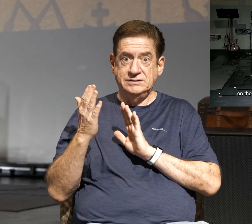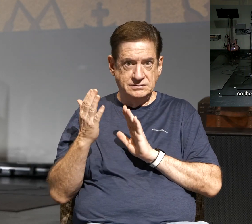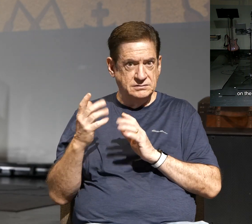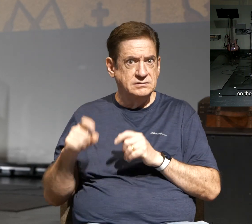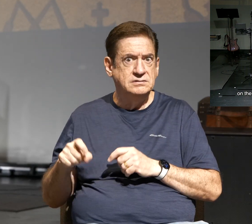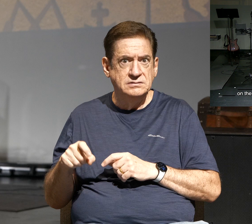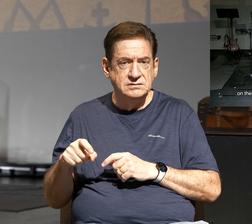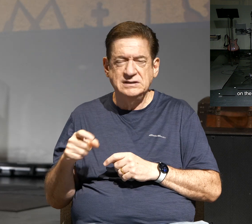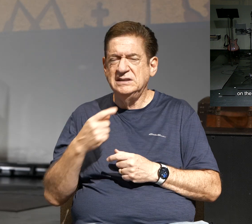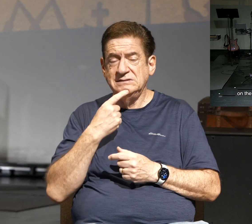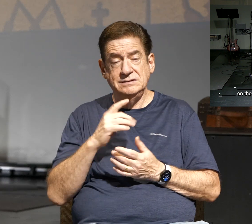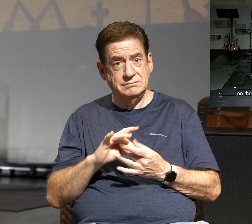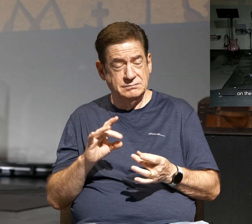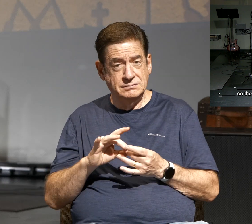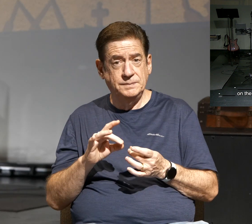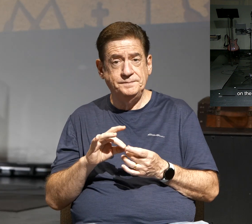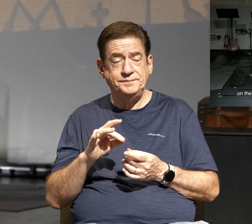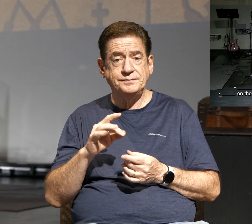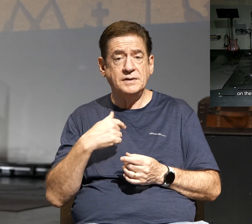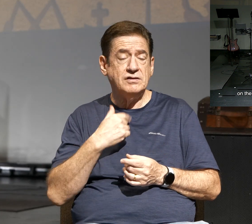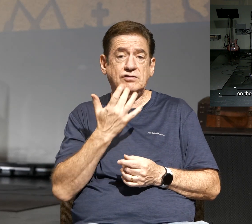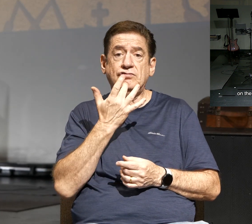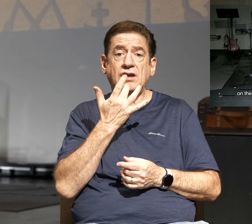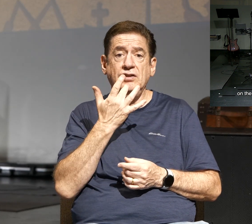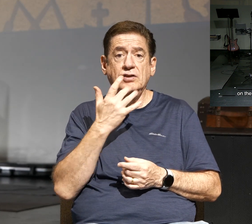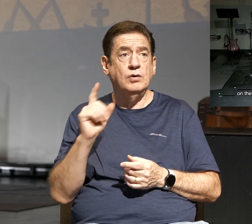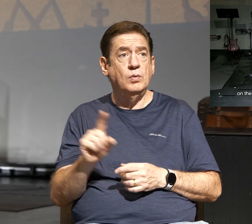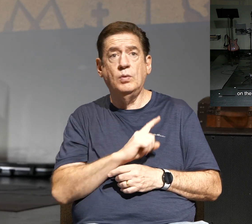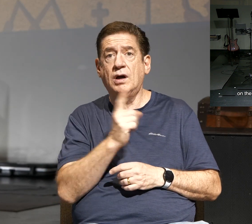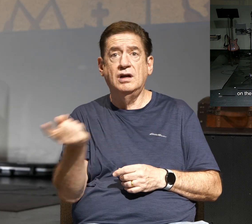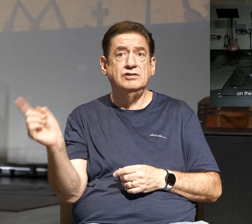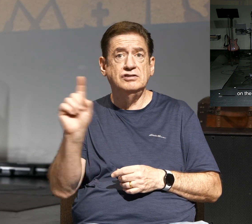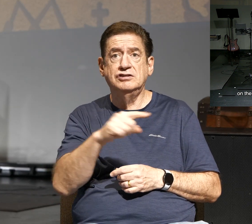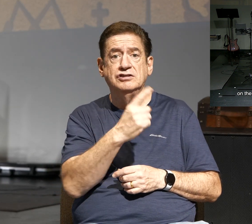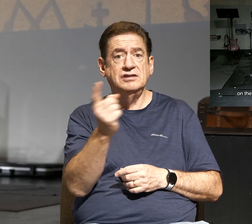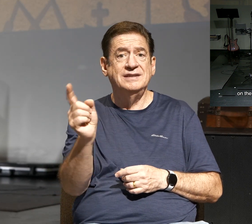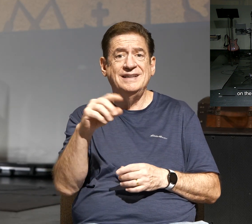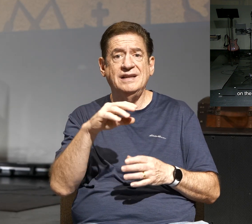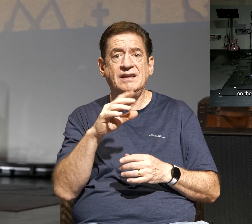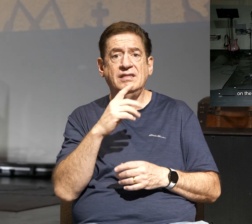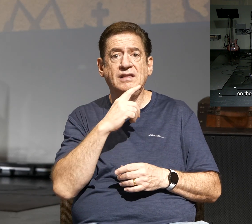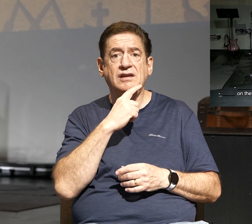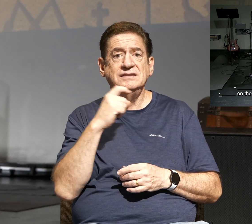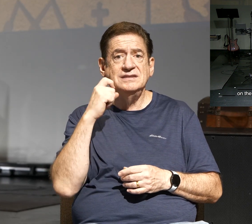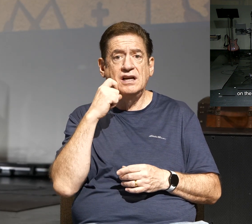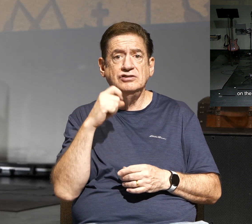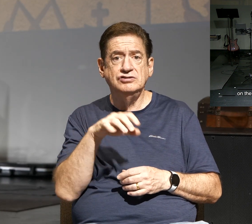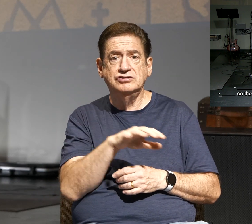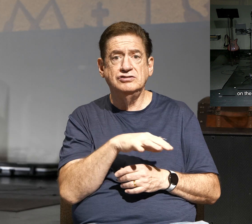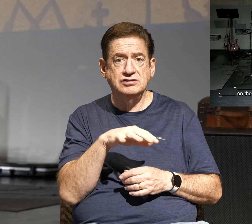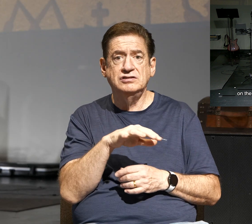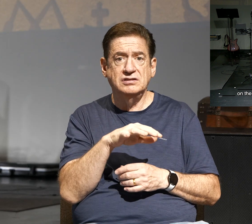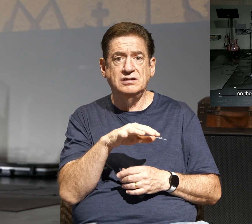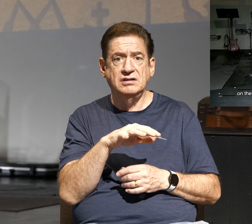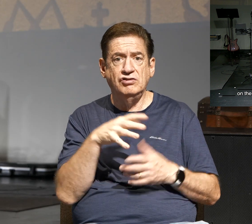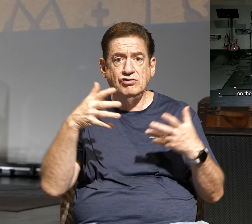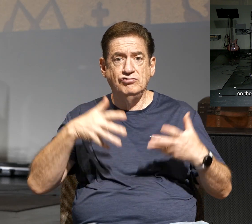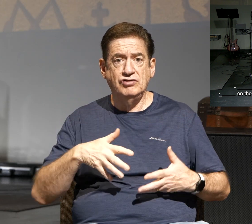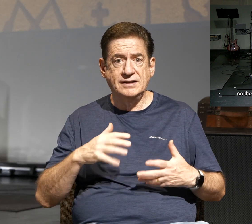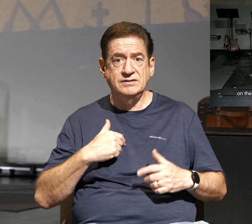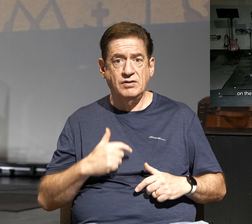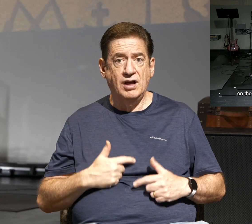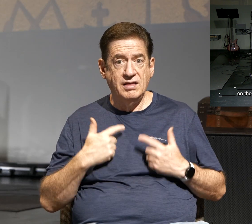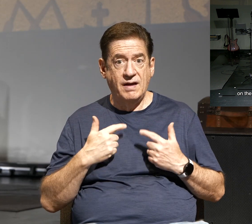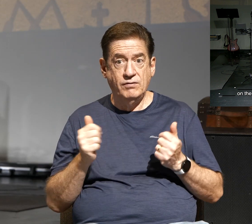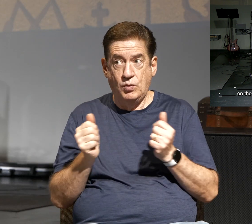says. We would rather wander around in the wilderness the rest of our